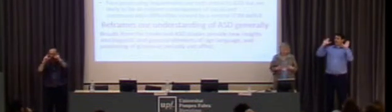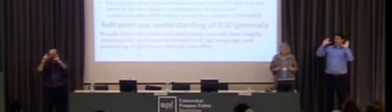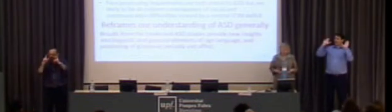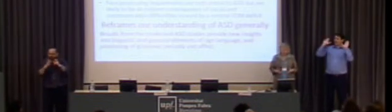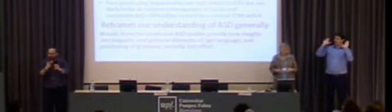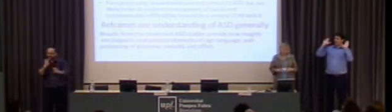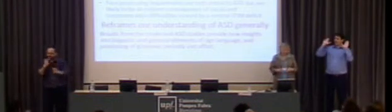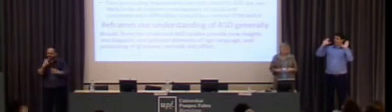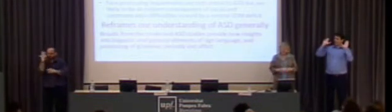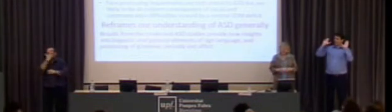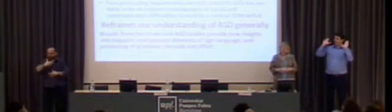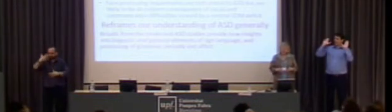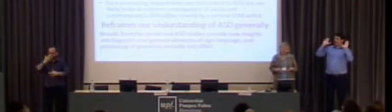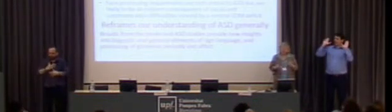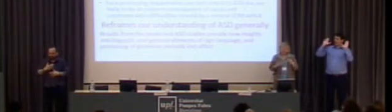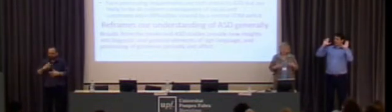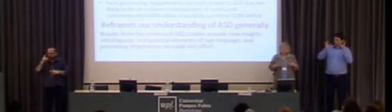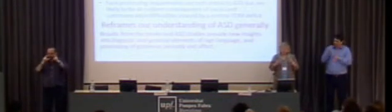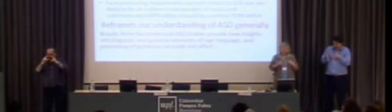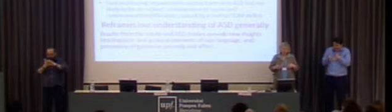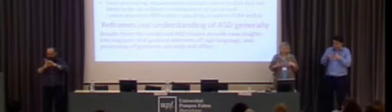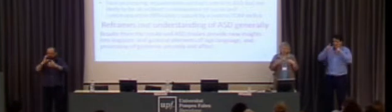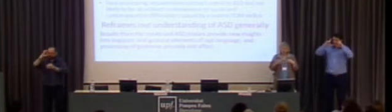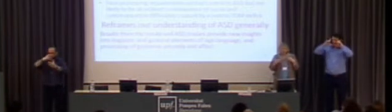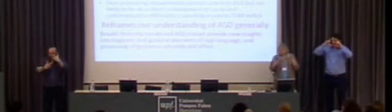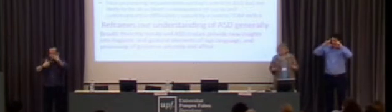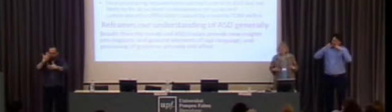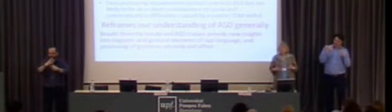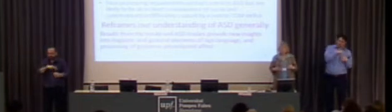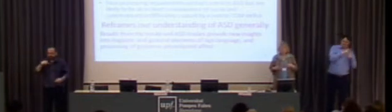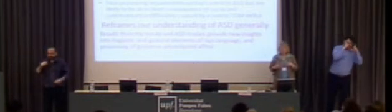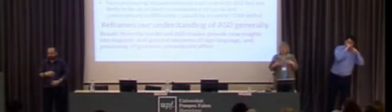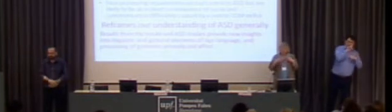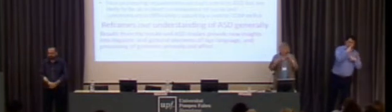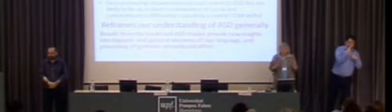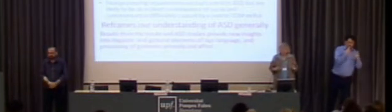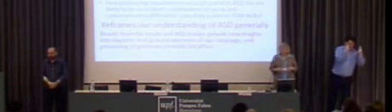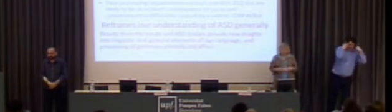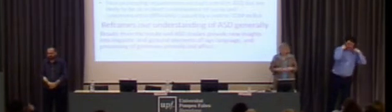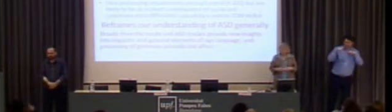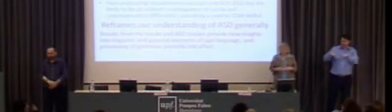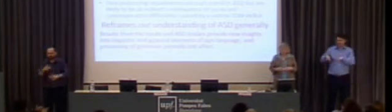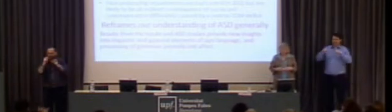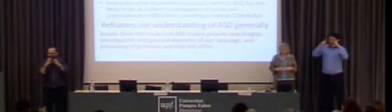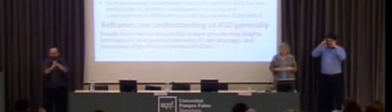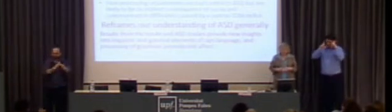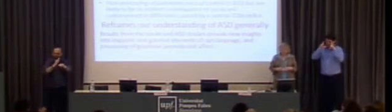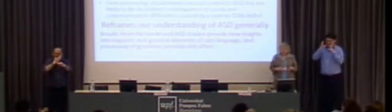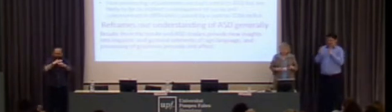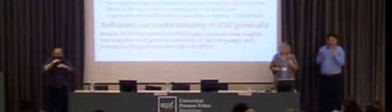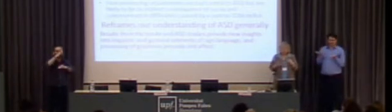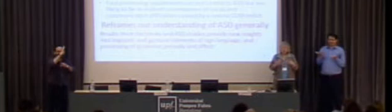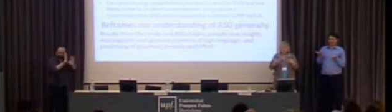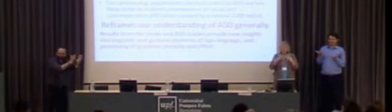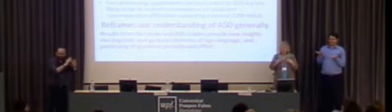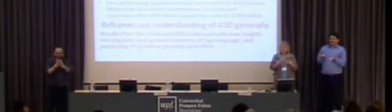the explanation is that to understand and to produce those kinds of facial actions, you